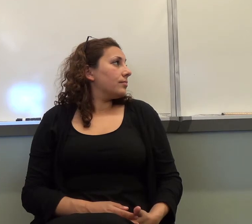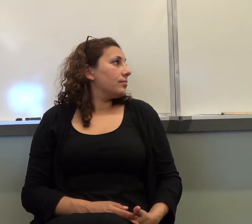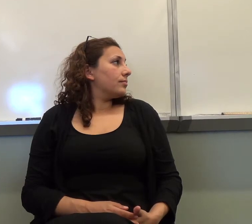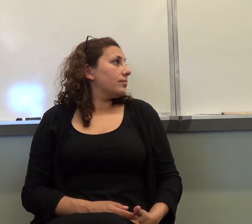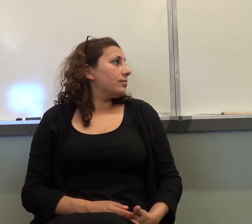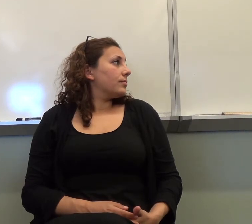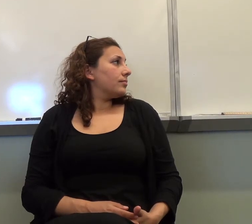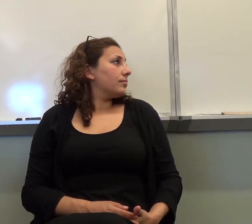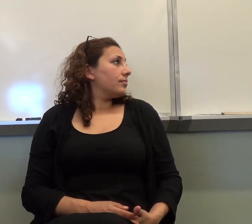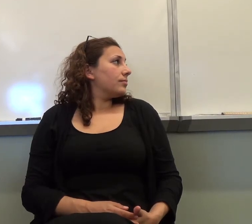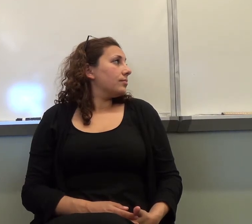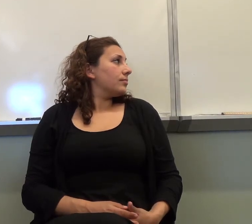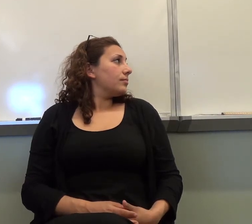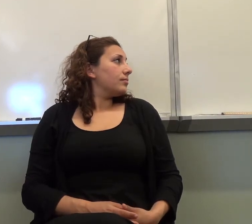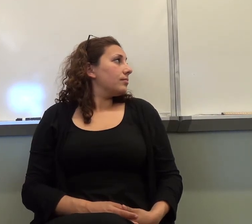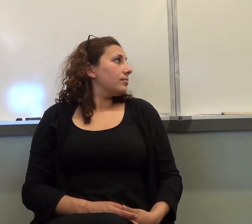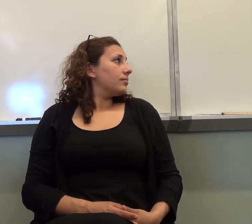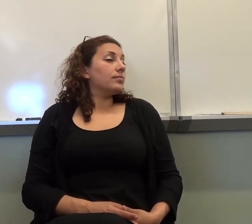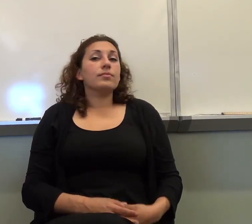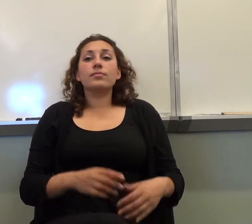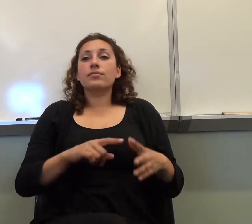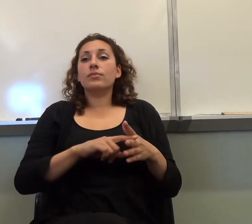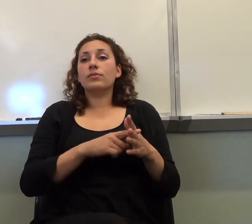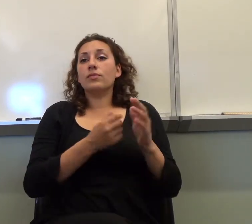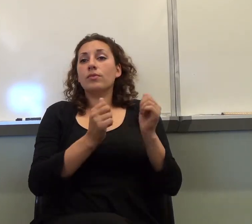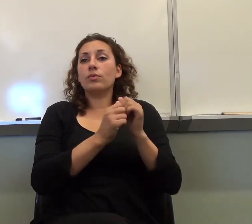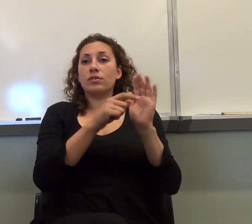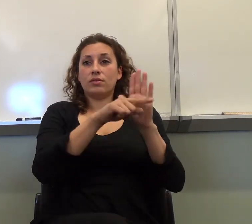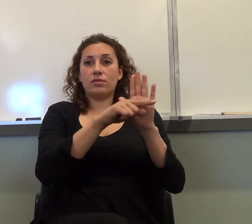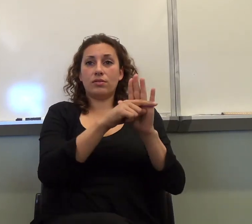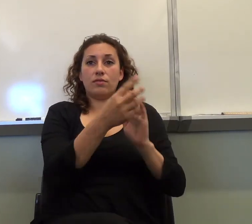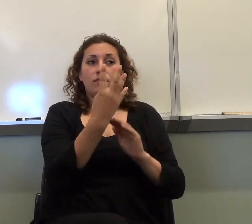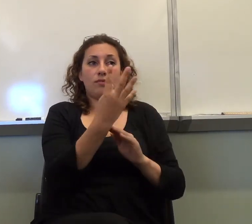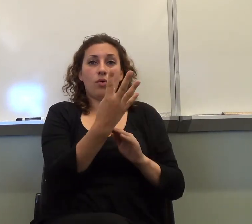Let's start out with, let's say, a minus 4, and we want to divide that